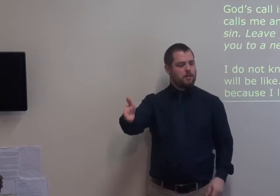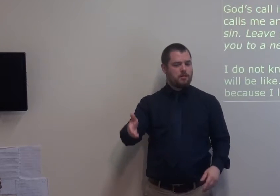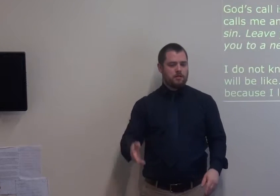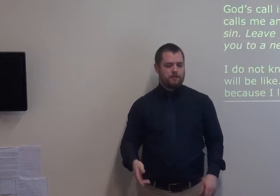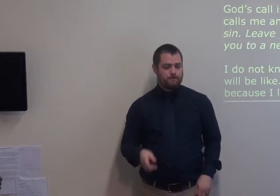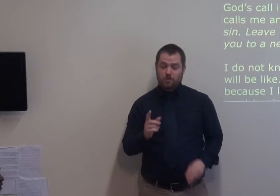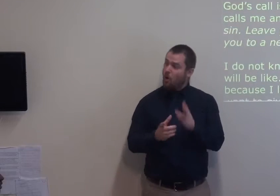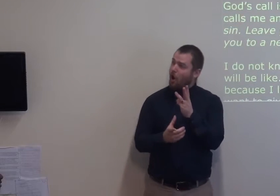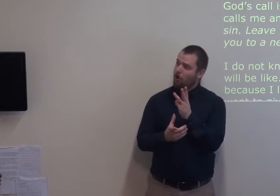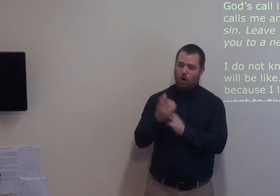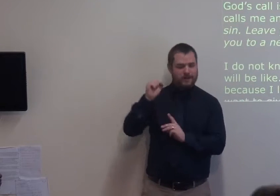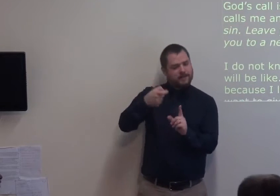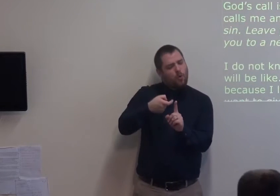God's call is the same today.